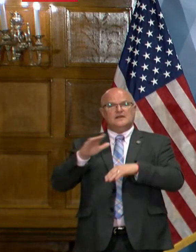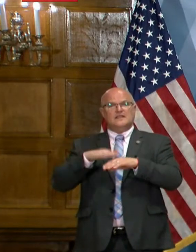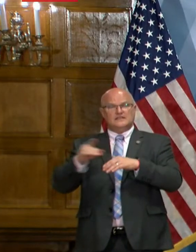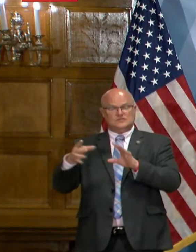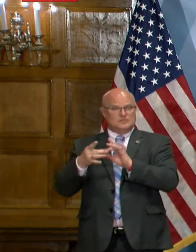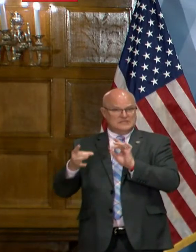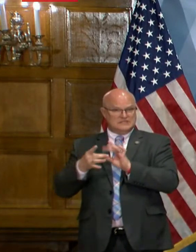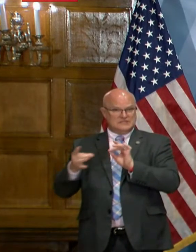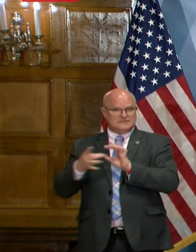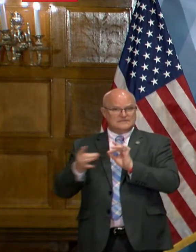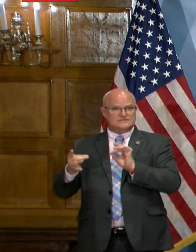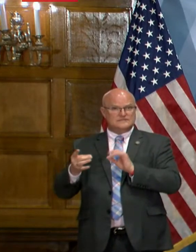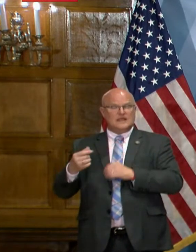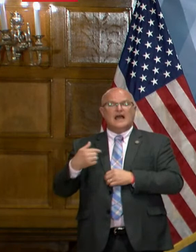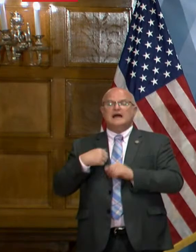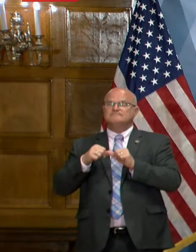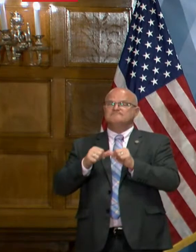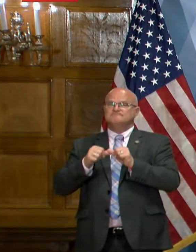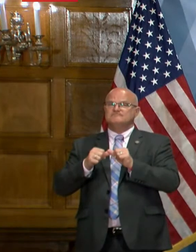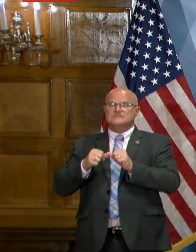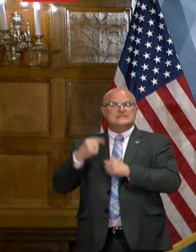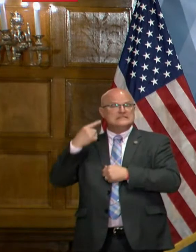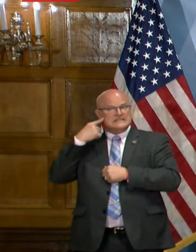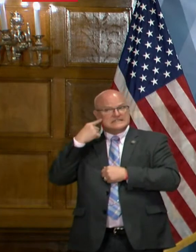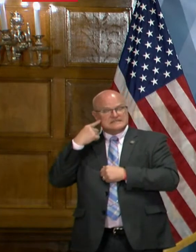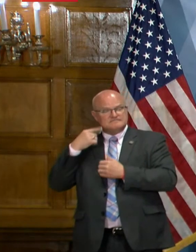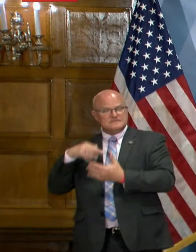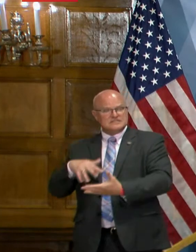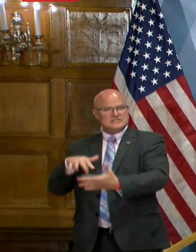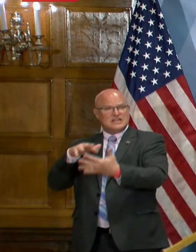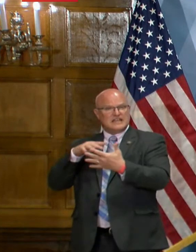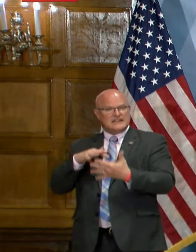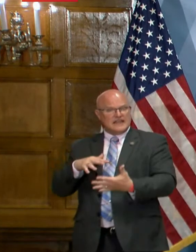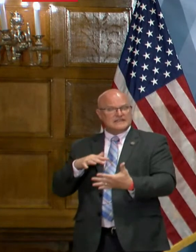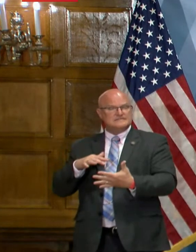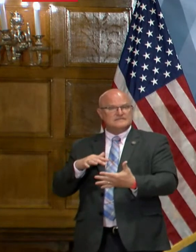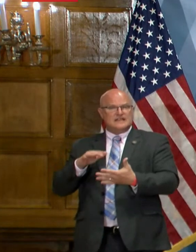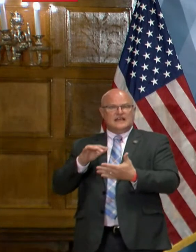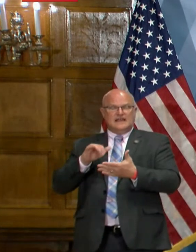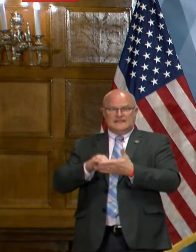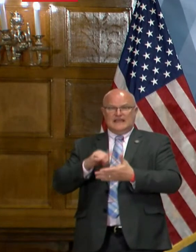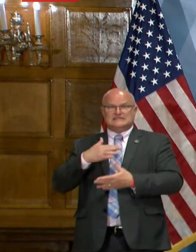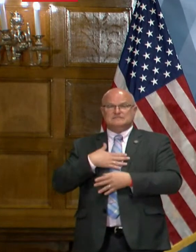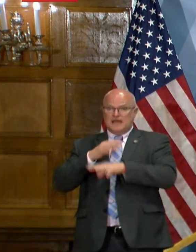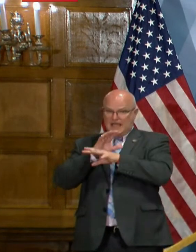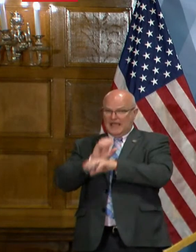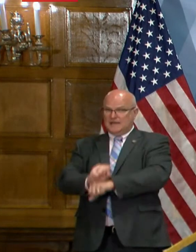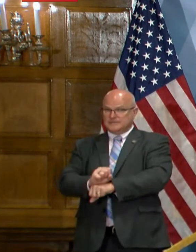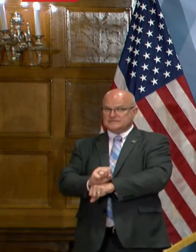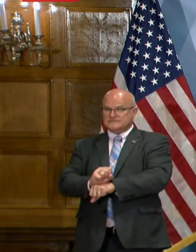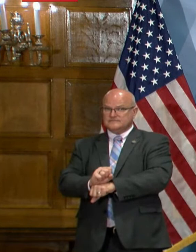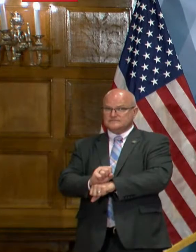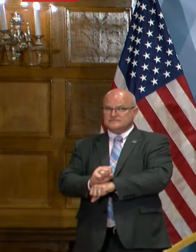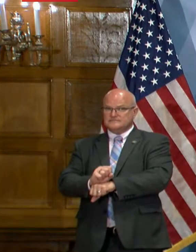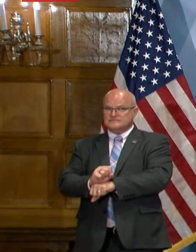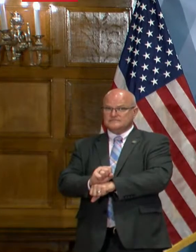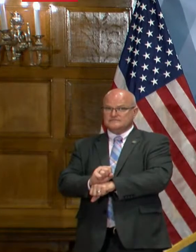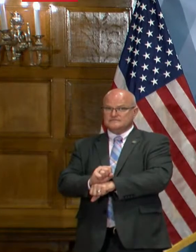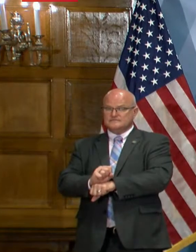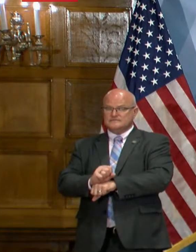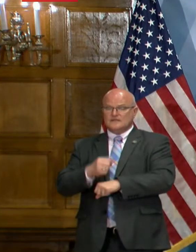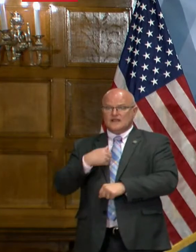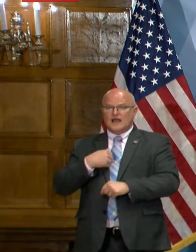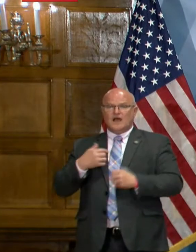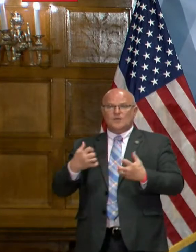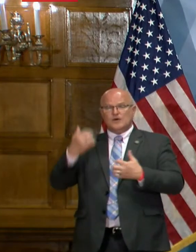that you mentioned, I'm continuing to listen, to study that. That's my habit. I